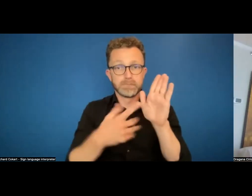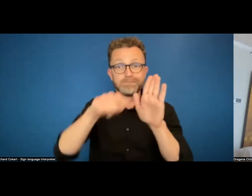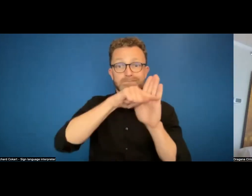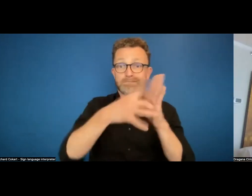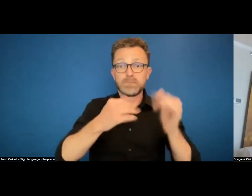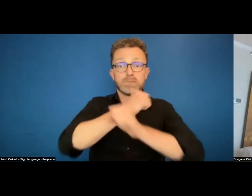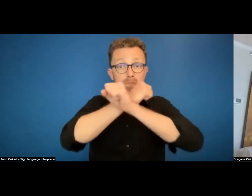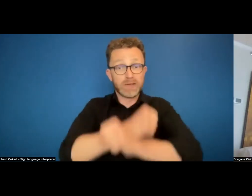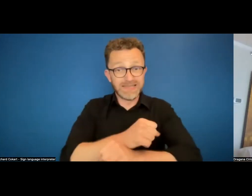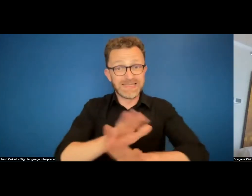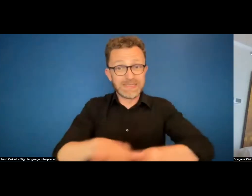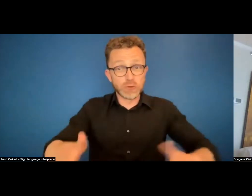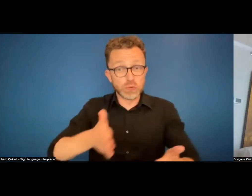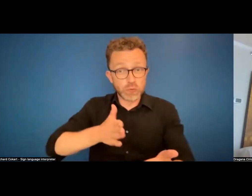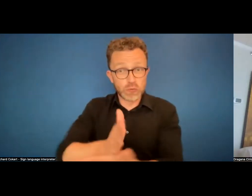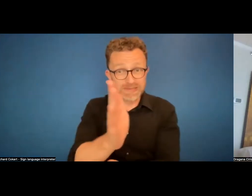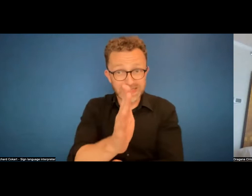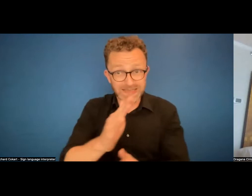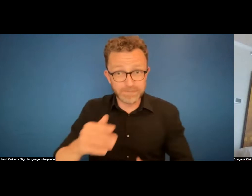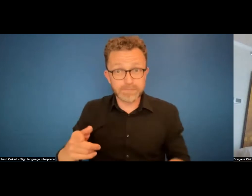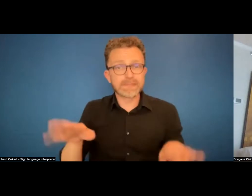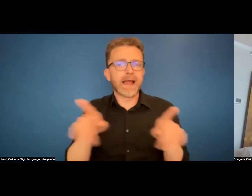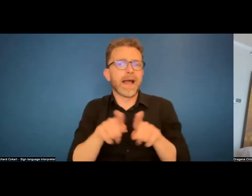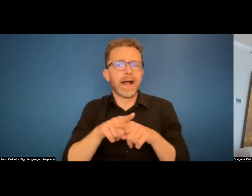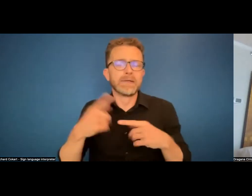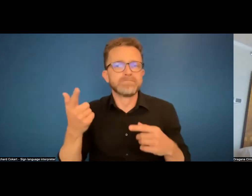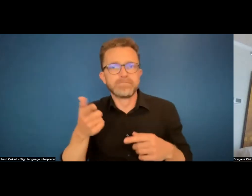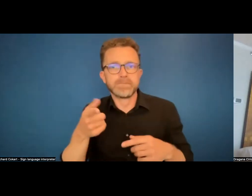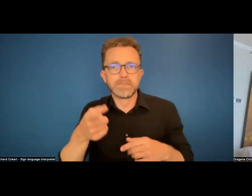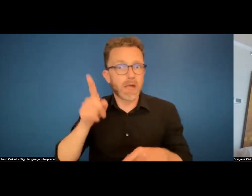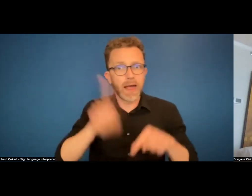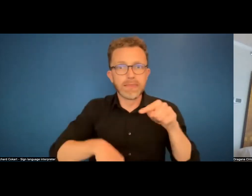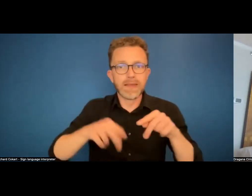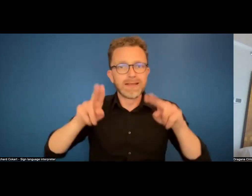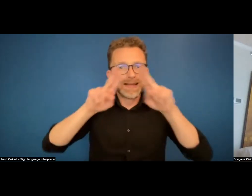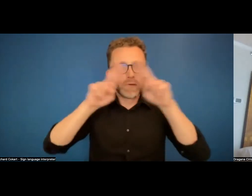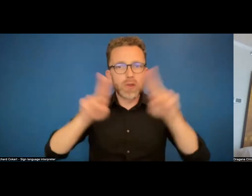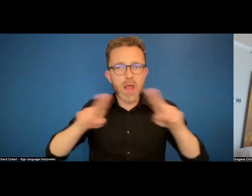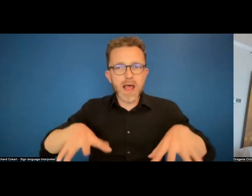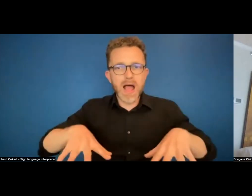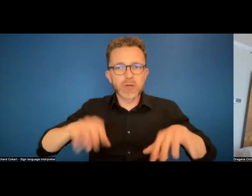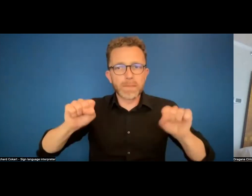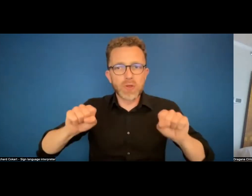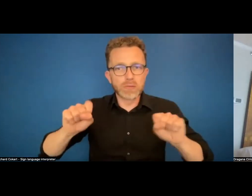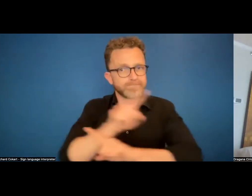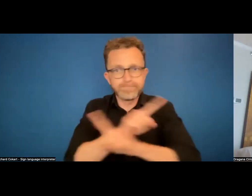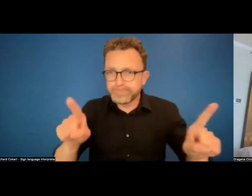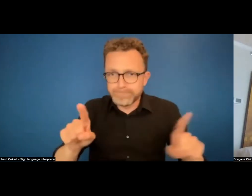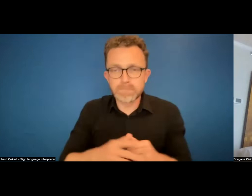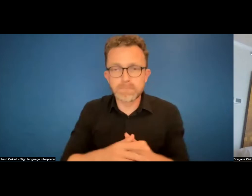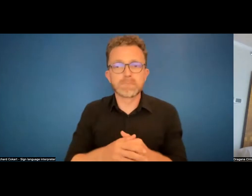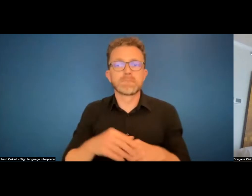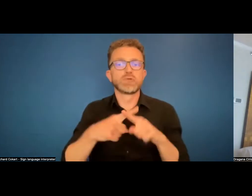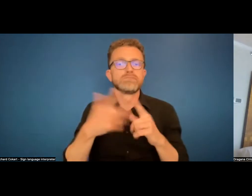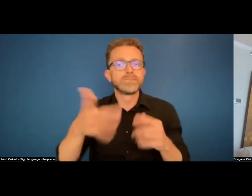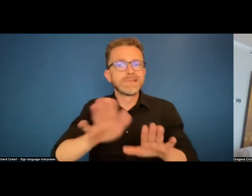that says that children arriving from institutions have to be kept together and placed